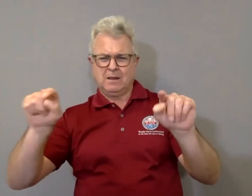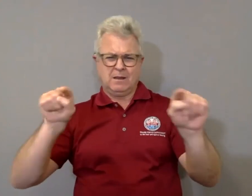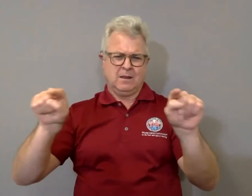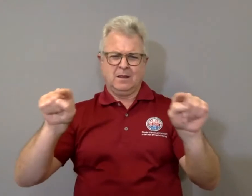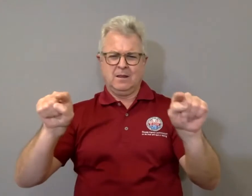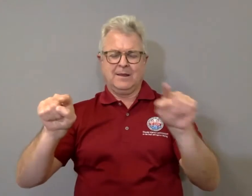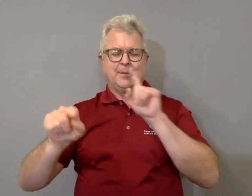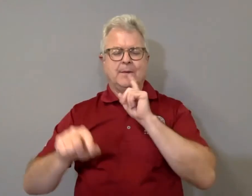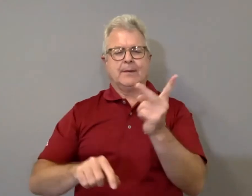tropical storm